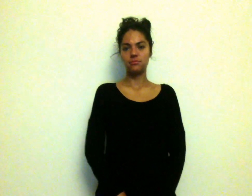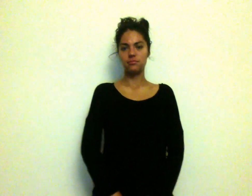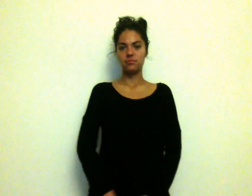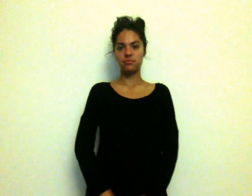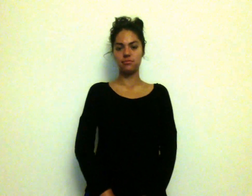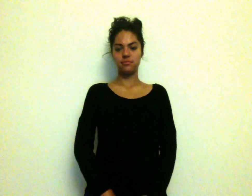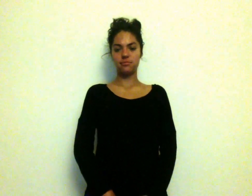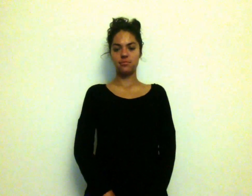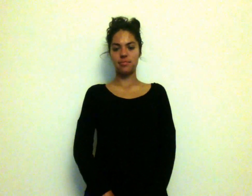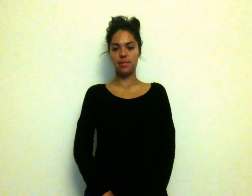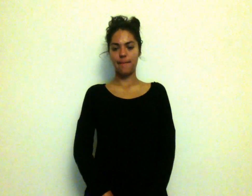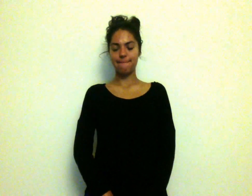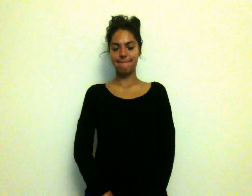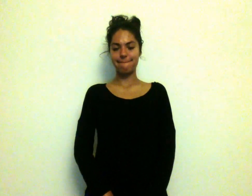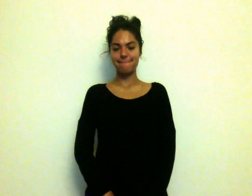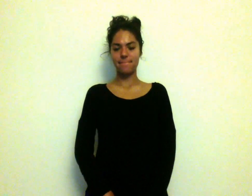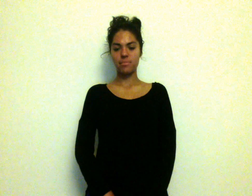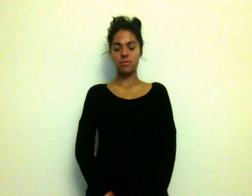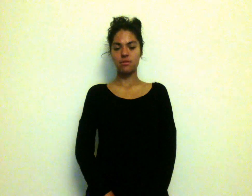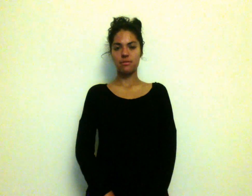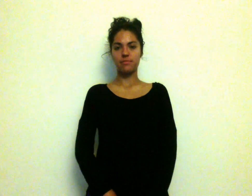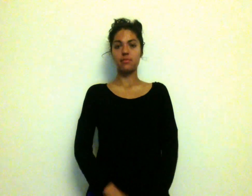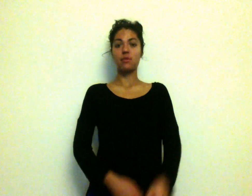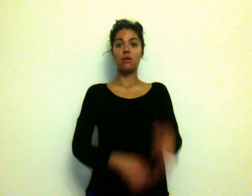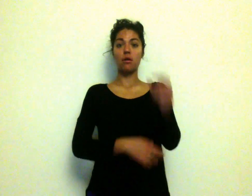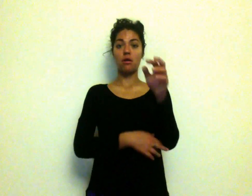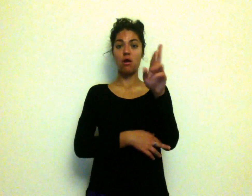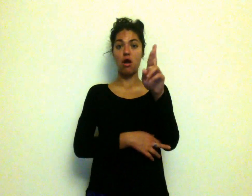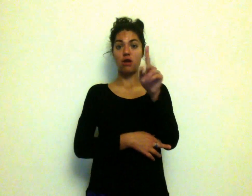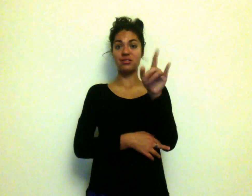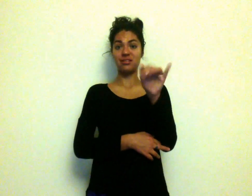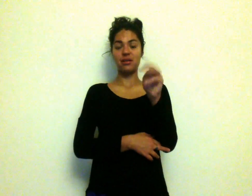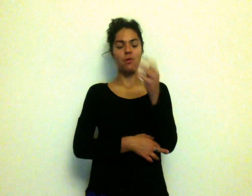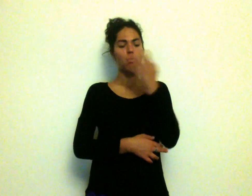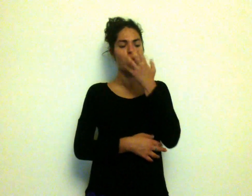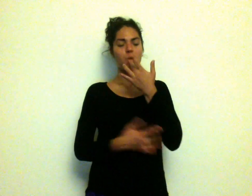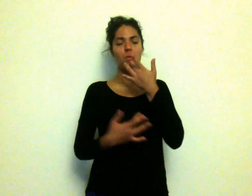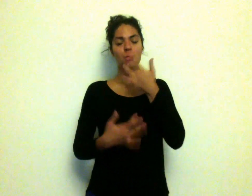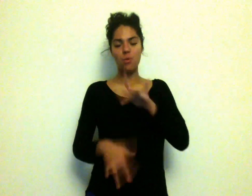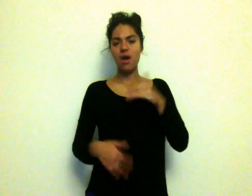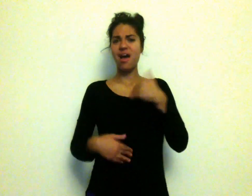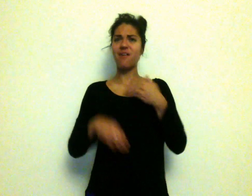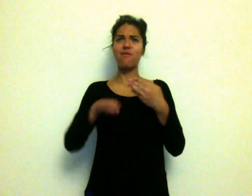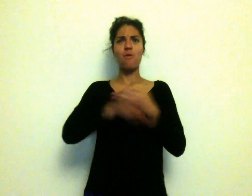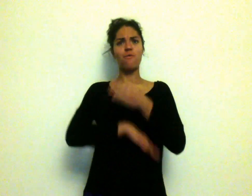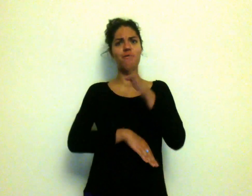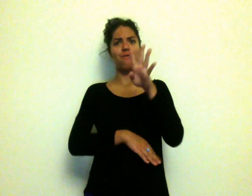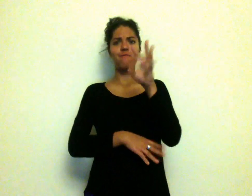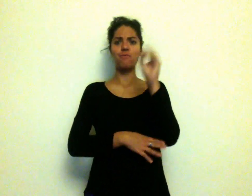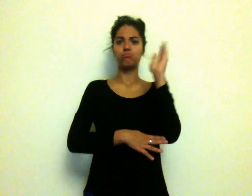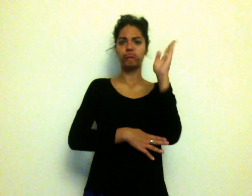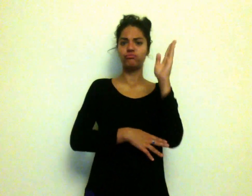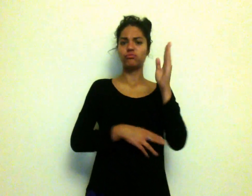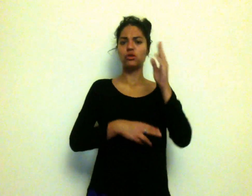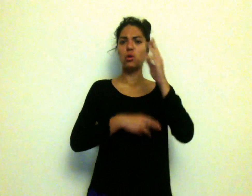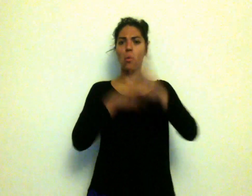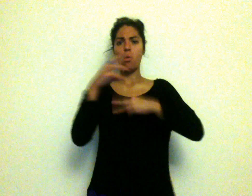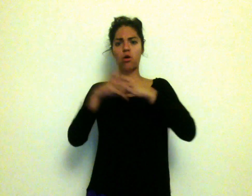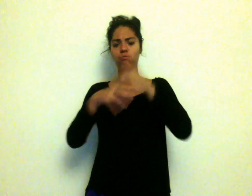RZIM is privileged to have 40-some speakers placed in about a dozen-plus countries globally. One of the great thrills